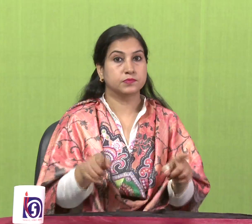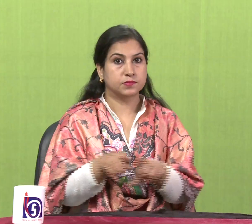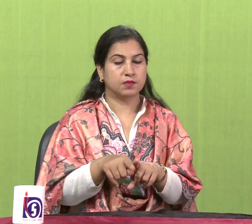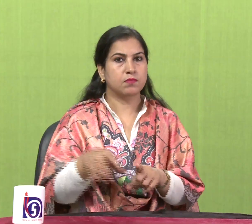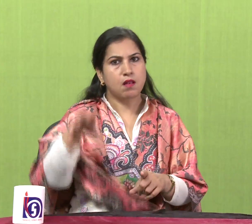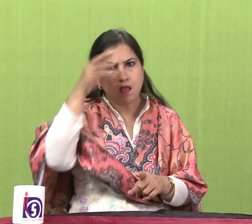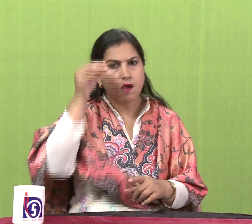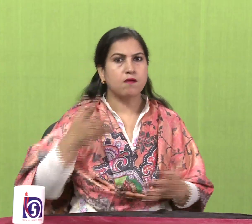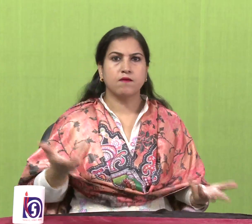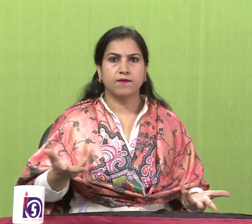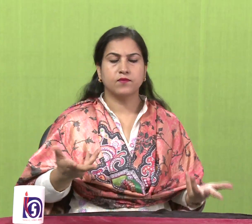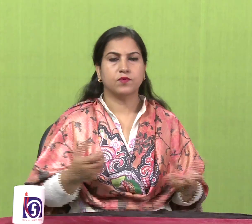We learned about